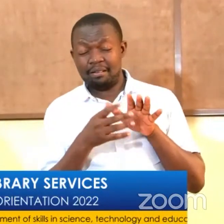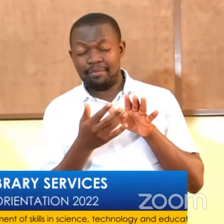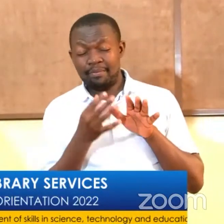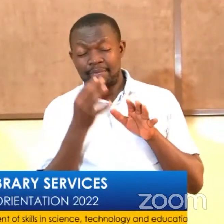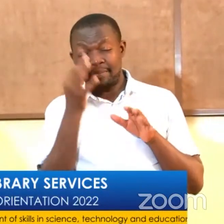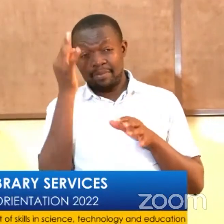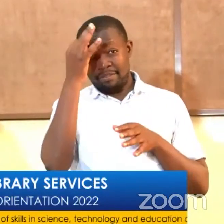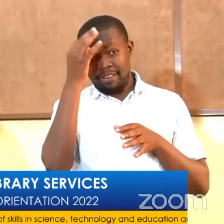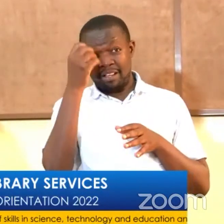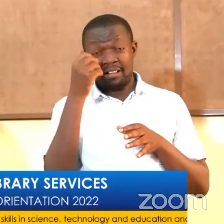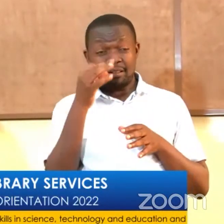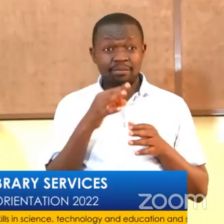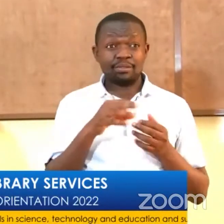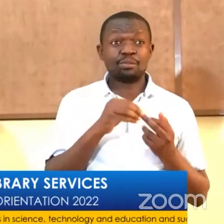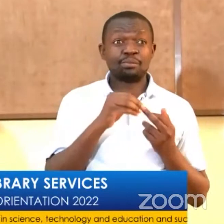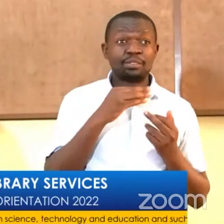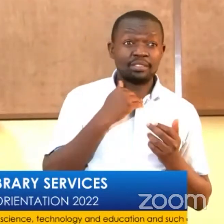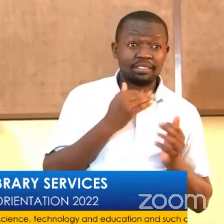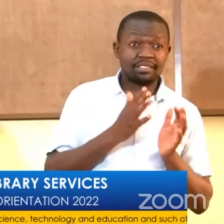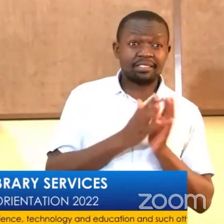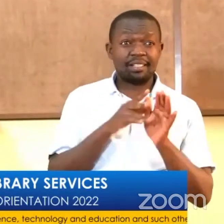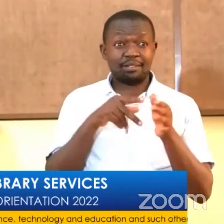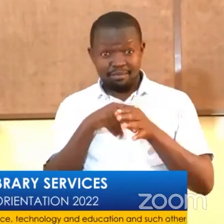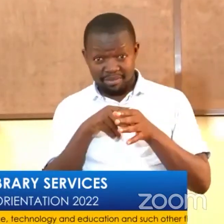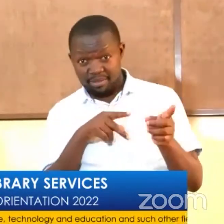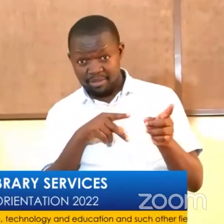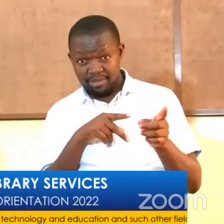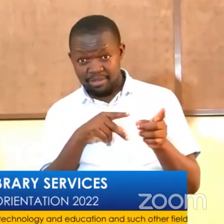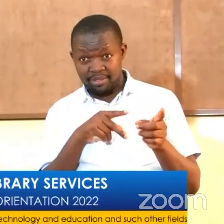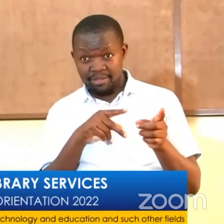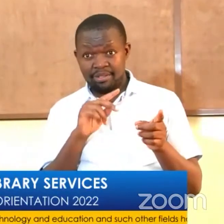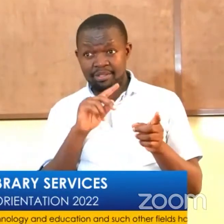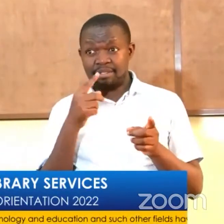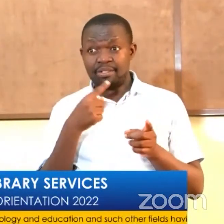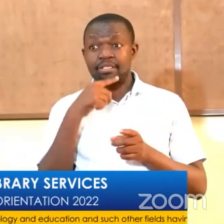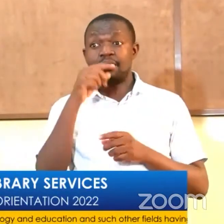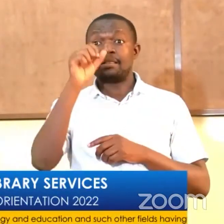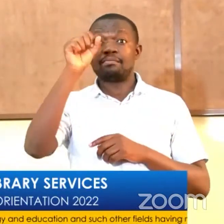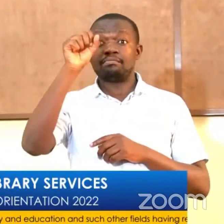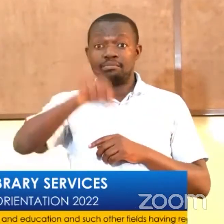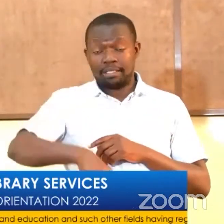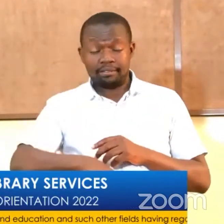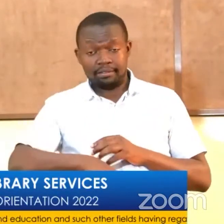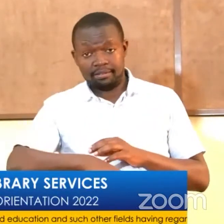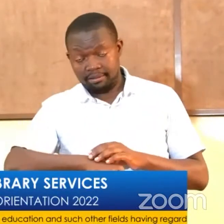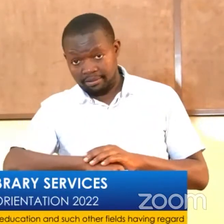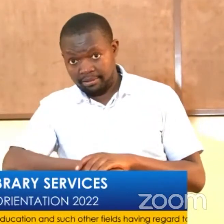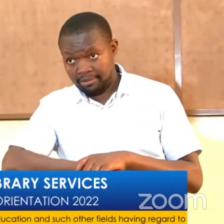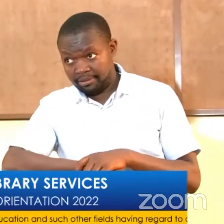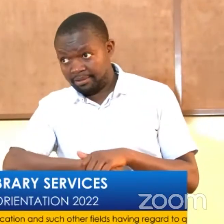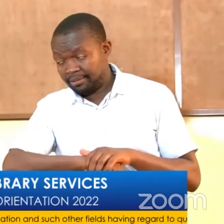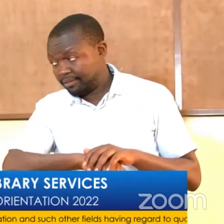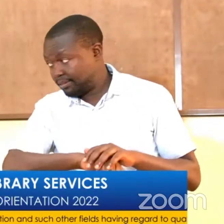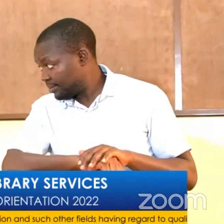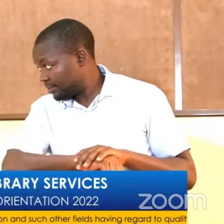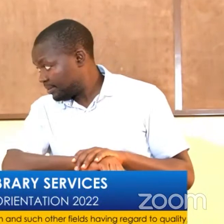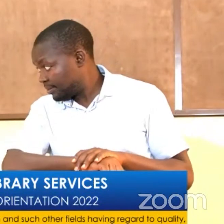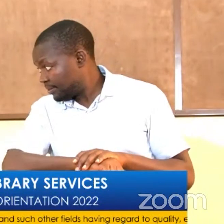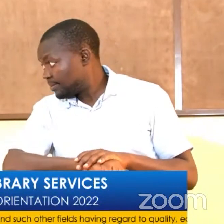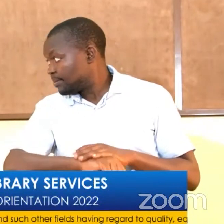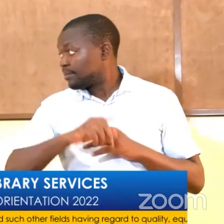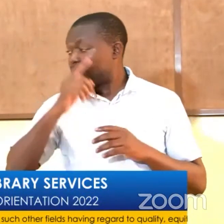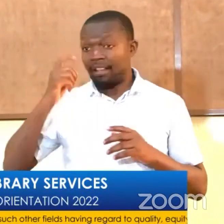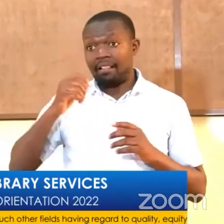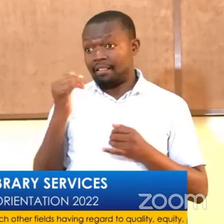Faculty of Special Needs and Rehabilitation? The answer is a big yes. I think this is